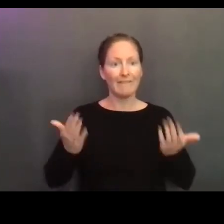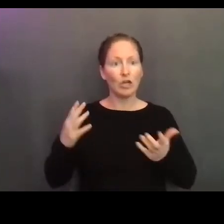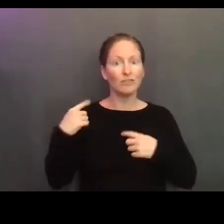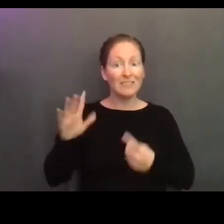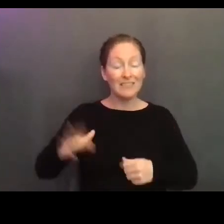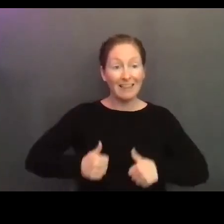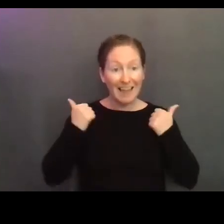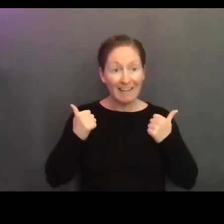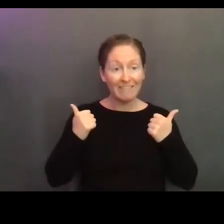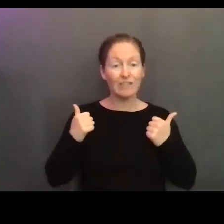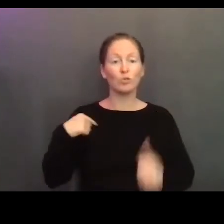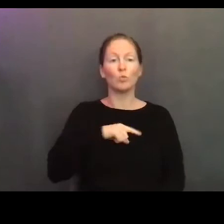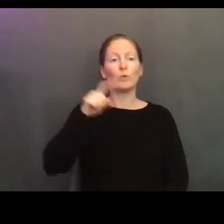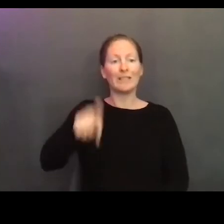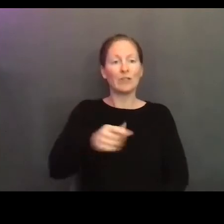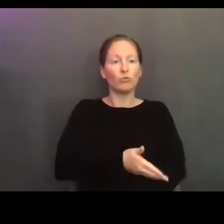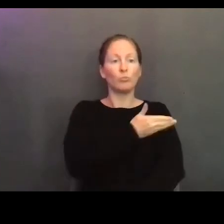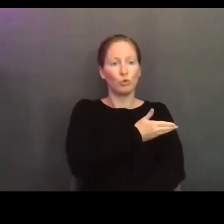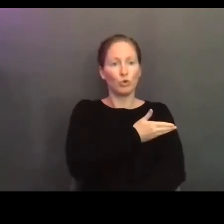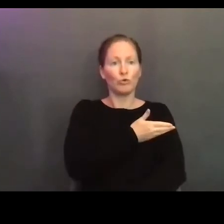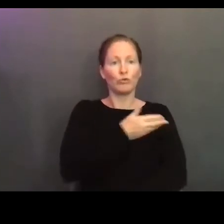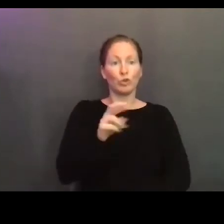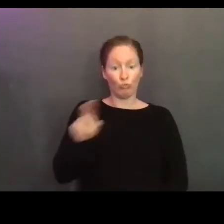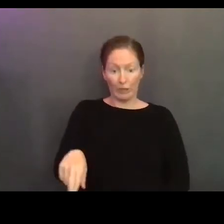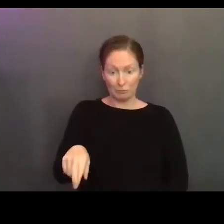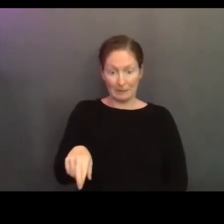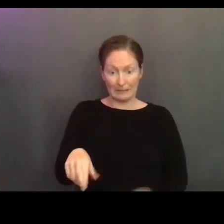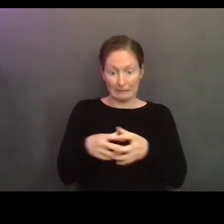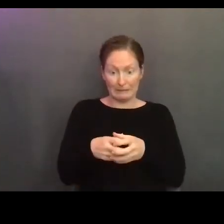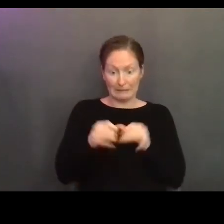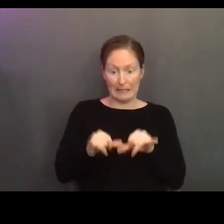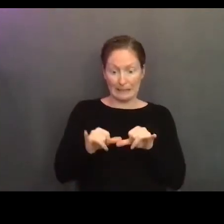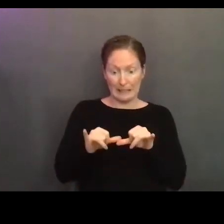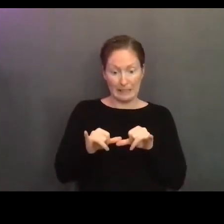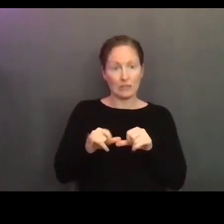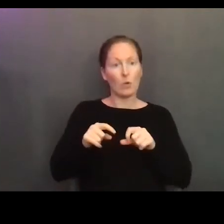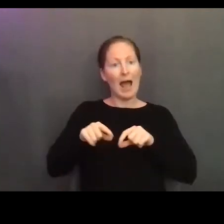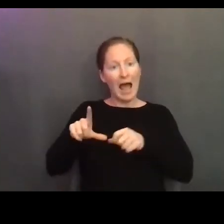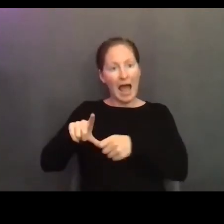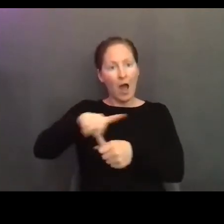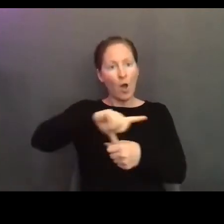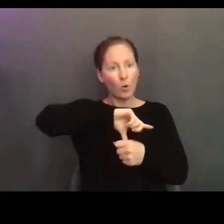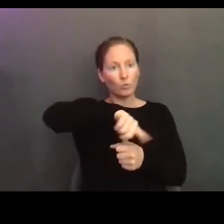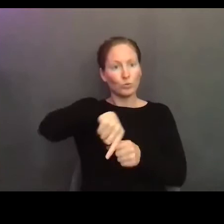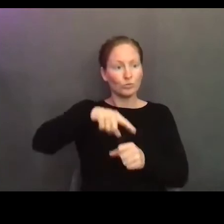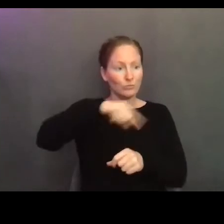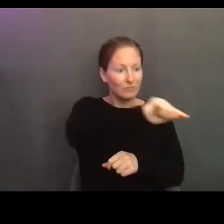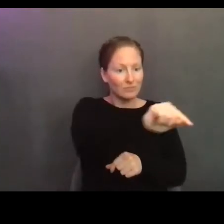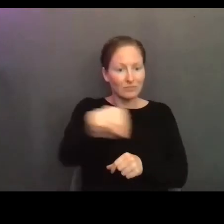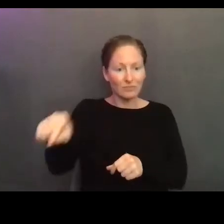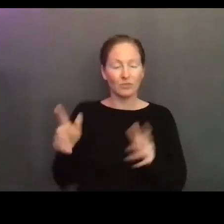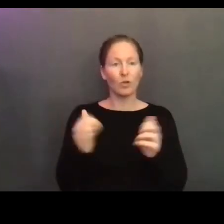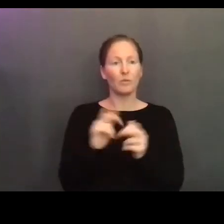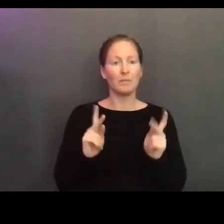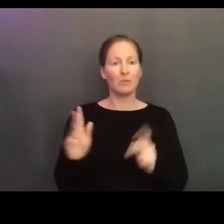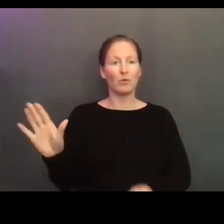I think we have to do a better job of getting out of Richmond and going to talk to people with those needs. And then I would just say, I also think that we have to